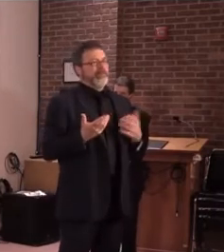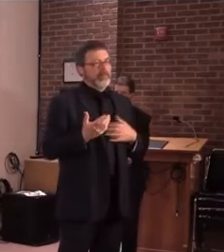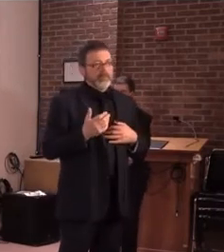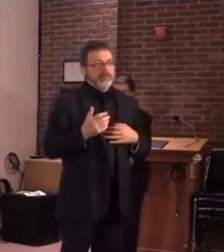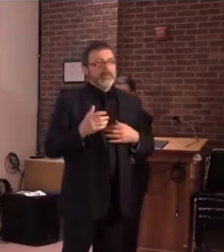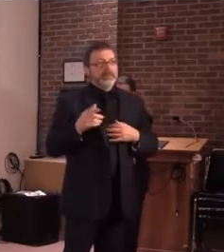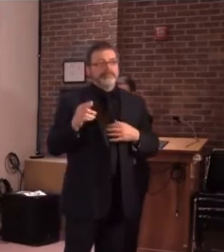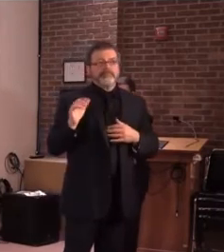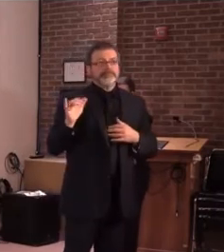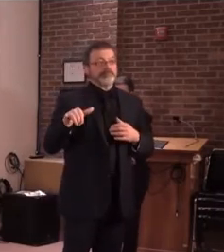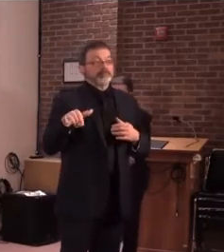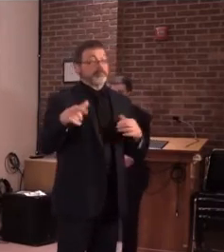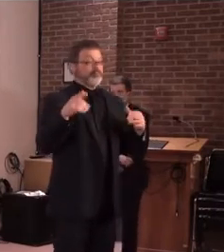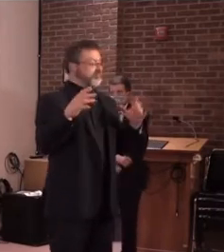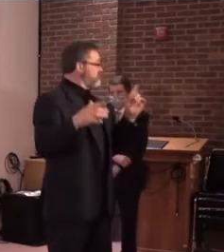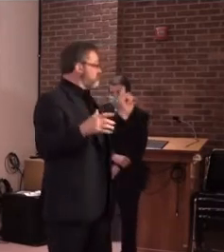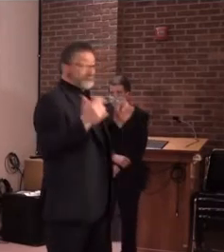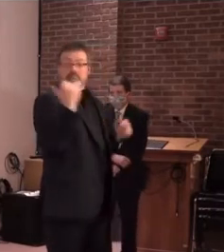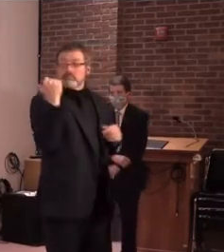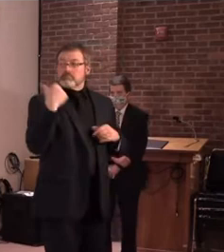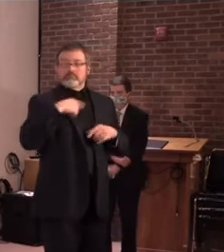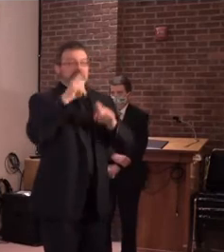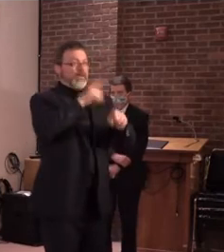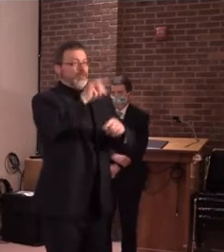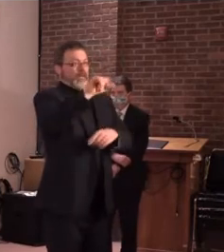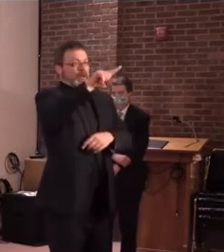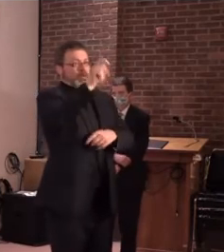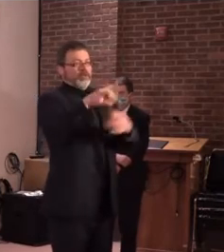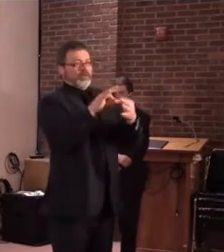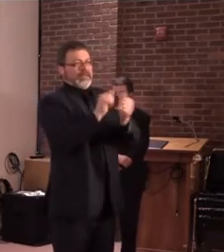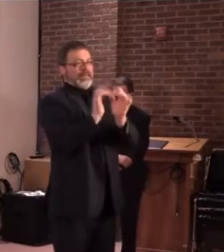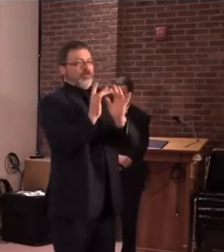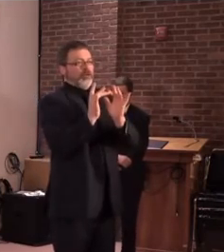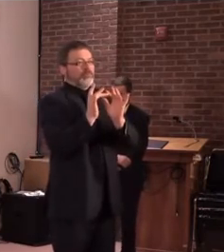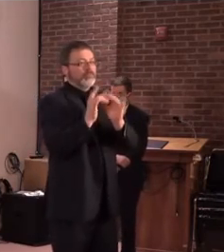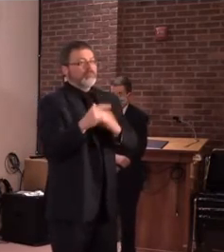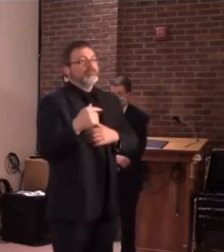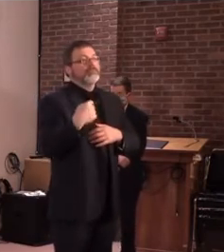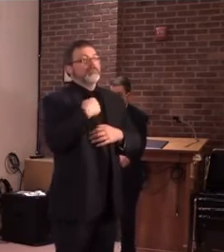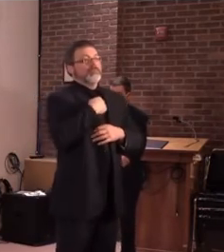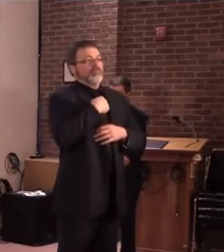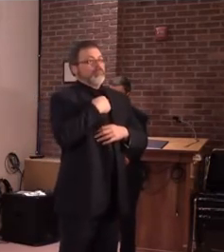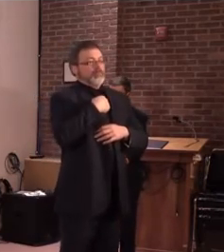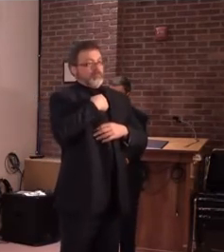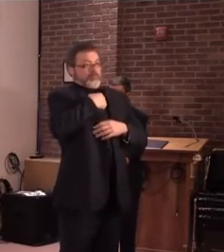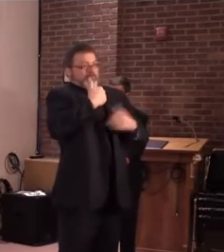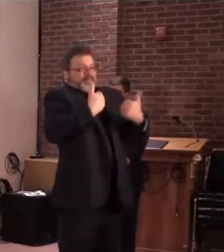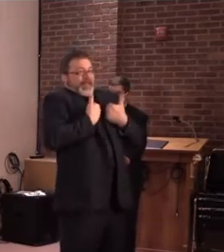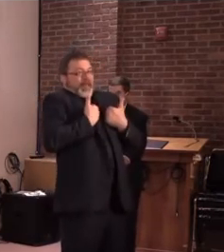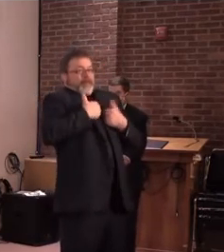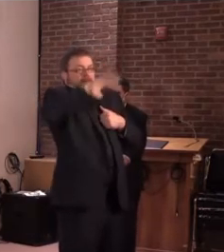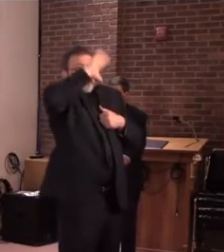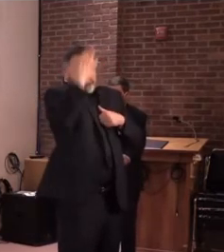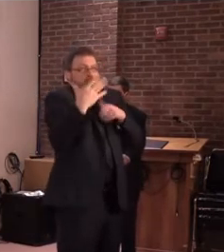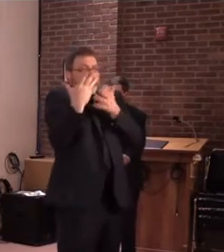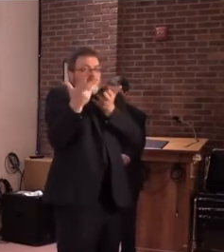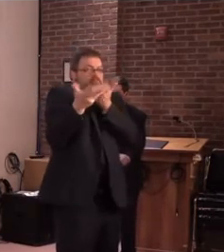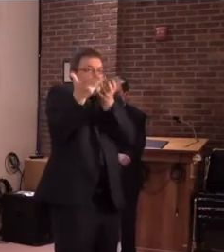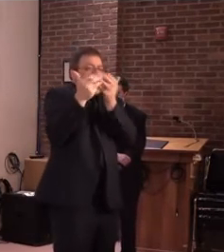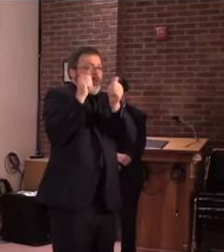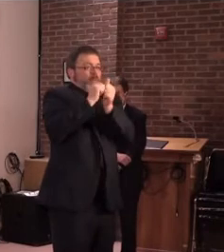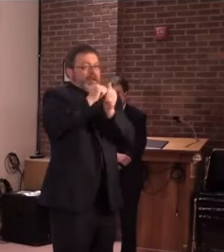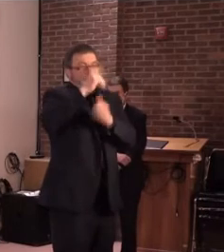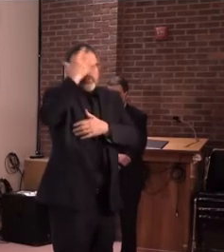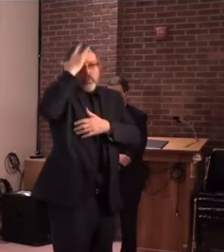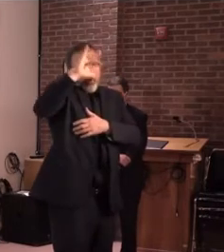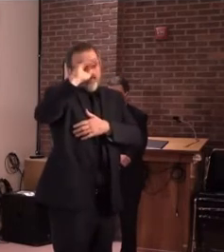We were not engaged with the smart meters and so forth. That was, I believe, the previous administration. So we didn't promise anything